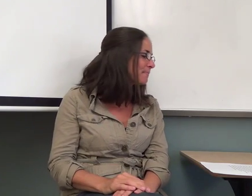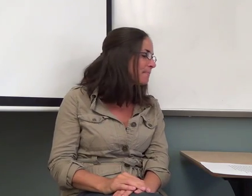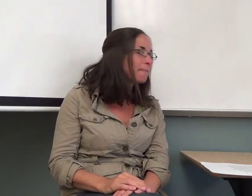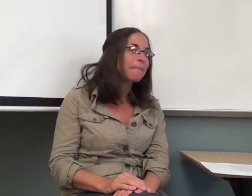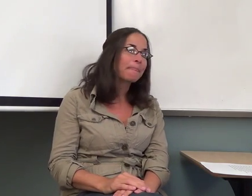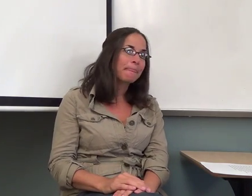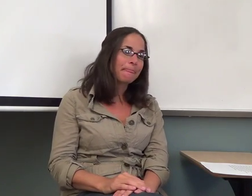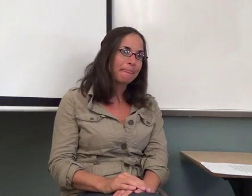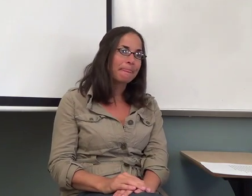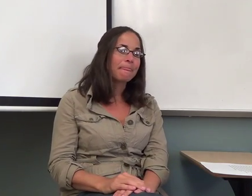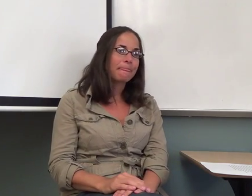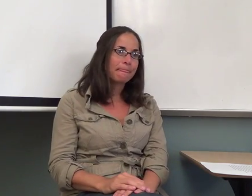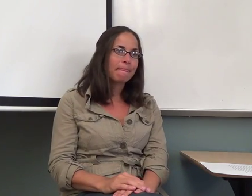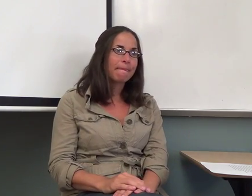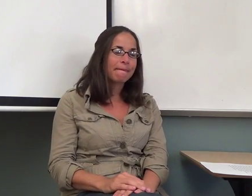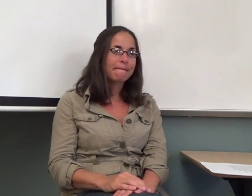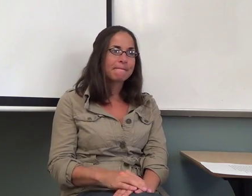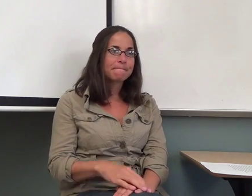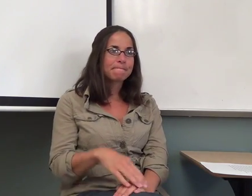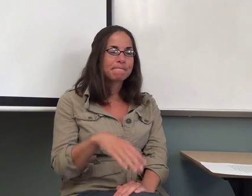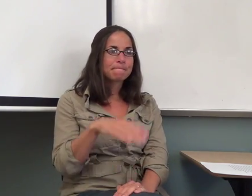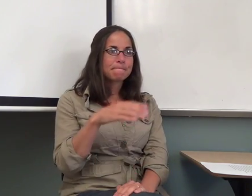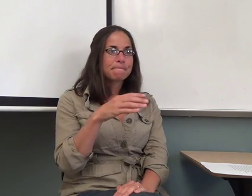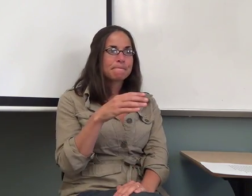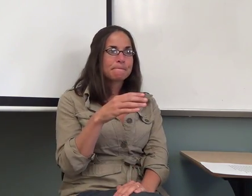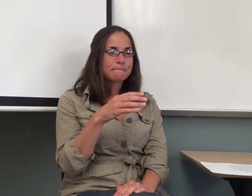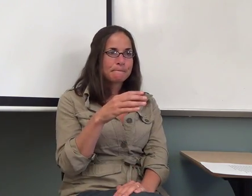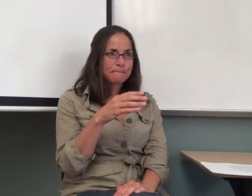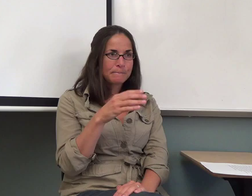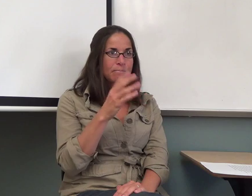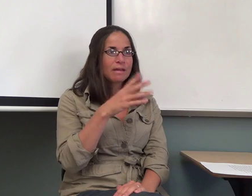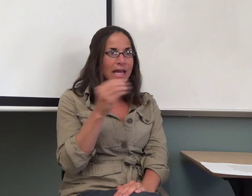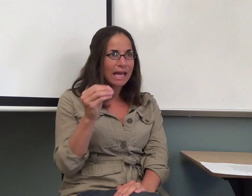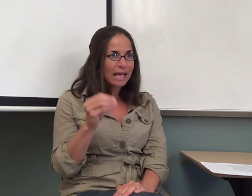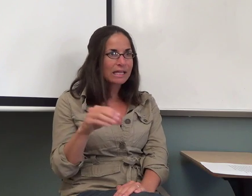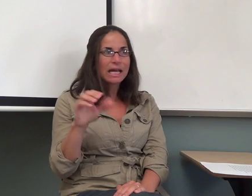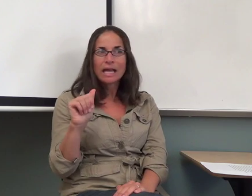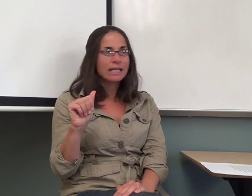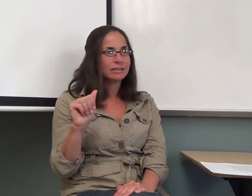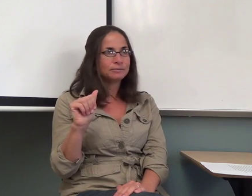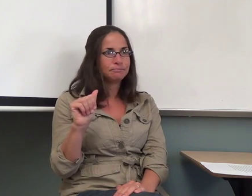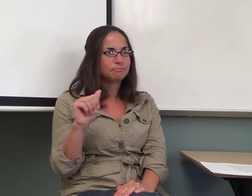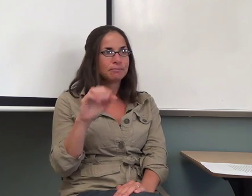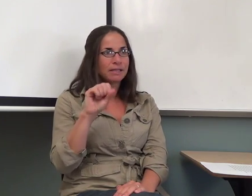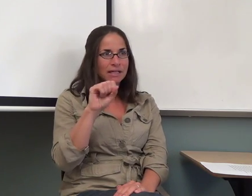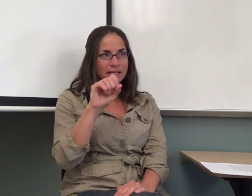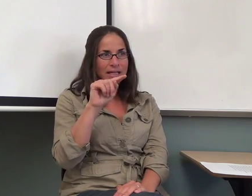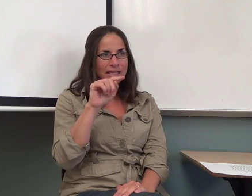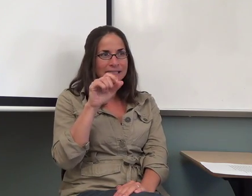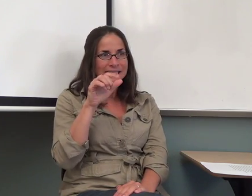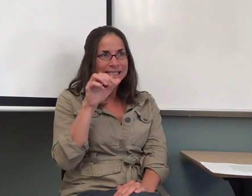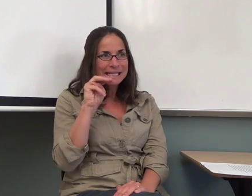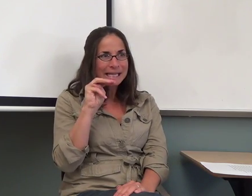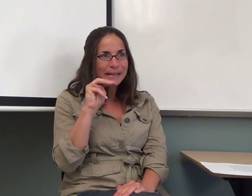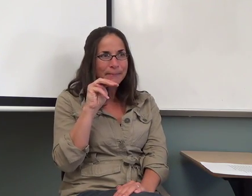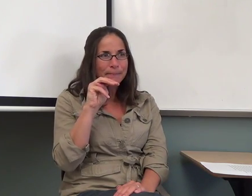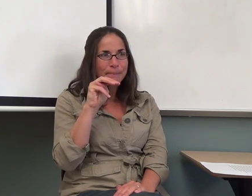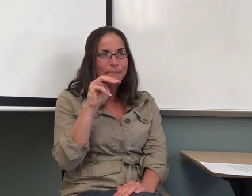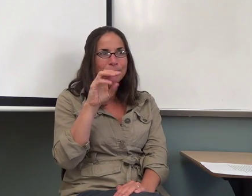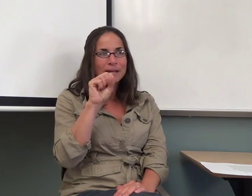No. A? No. No. Steam? No. Is steam a noun? Yeah. It is a thing, isn't